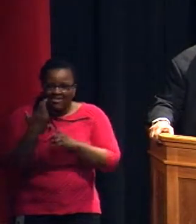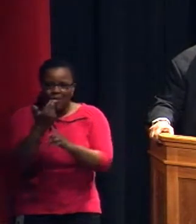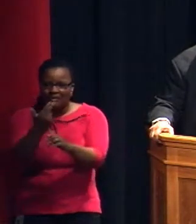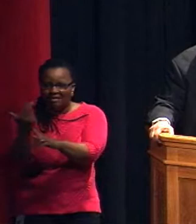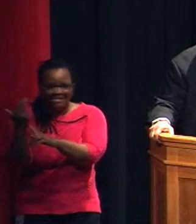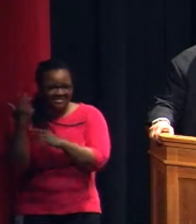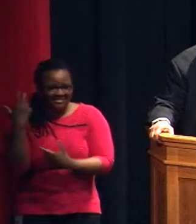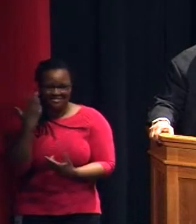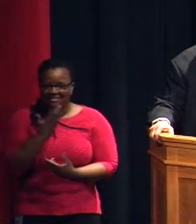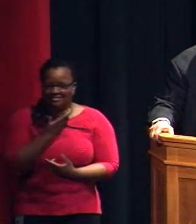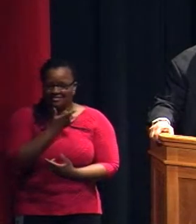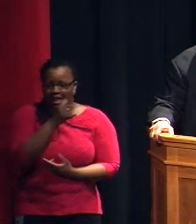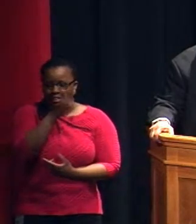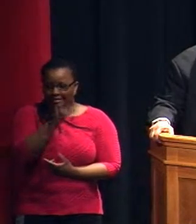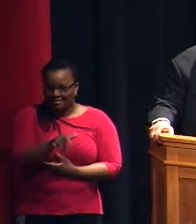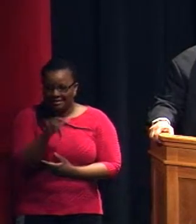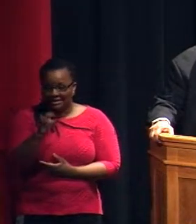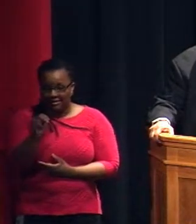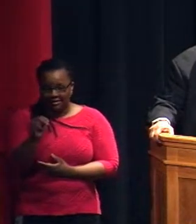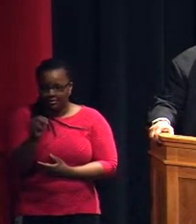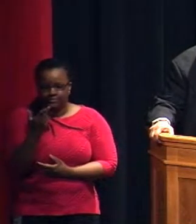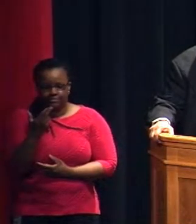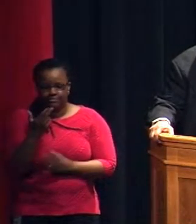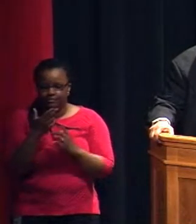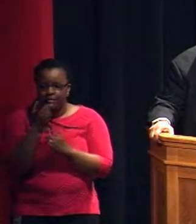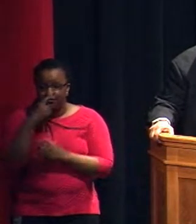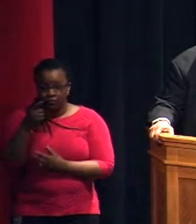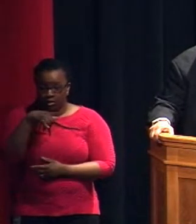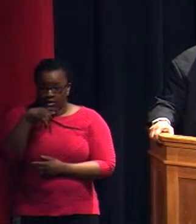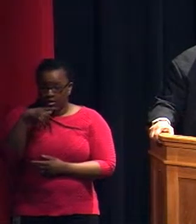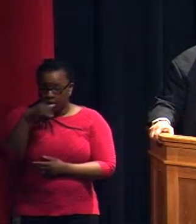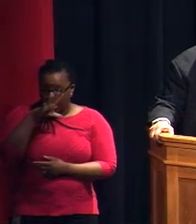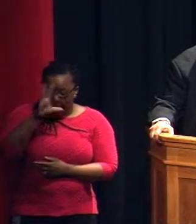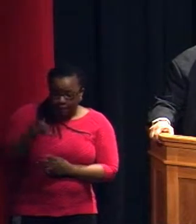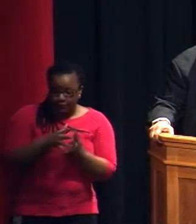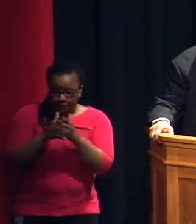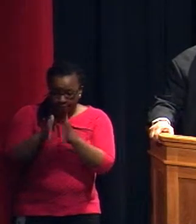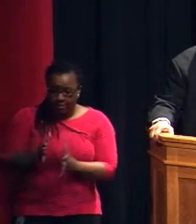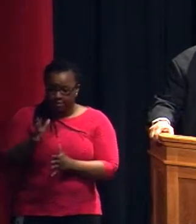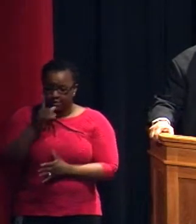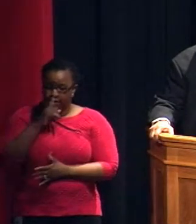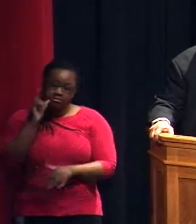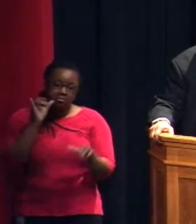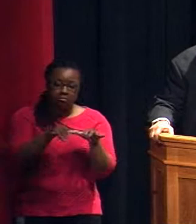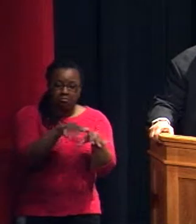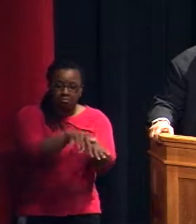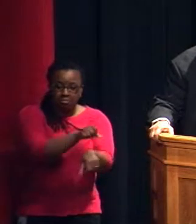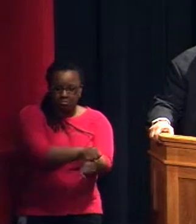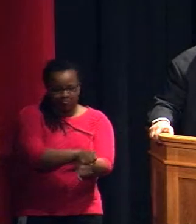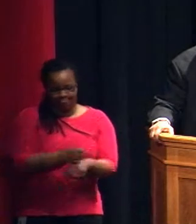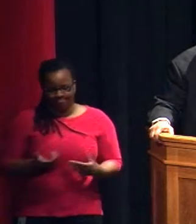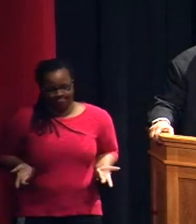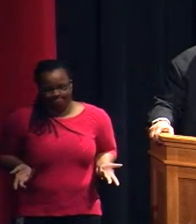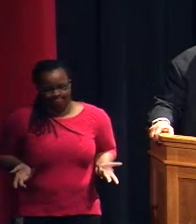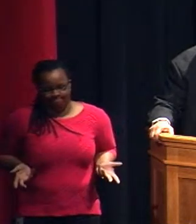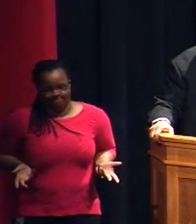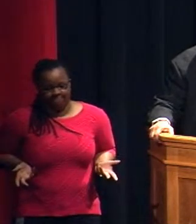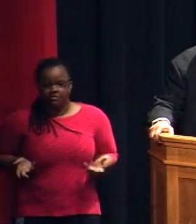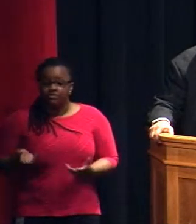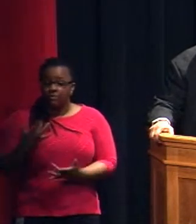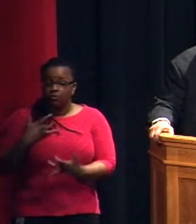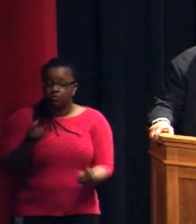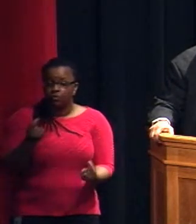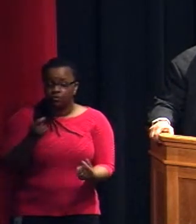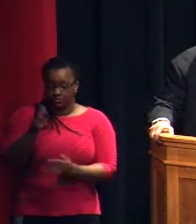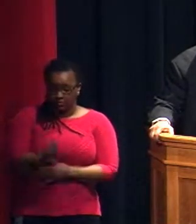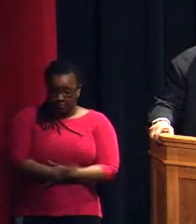Marriott hotels for African Americans to stay in during those days. And so, particularly in the South, when we travel,